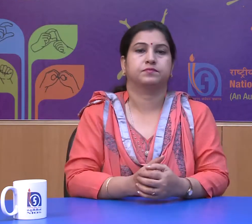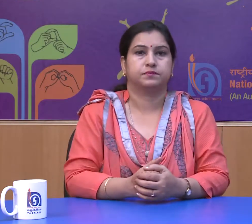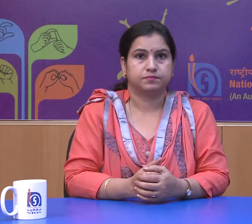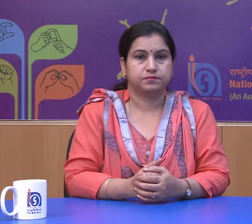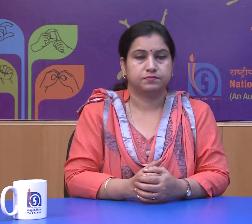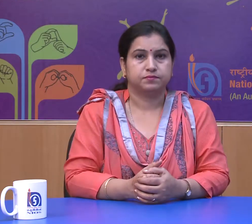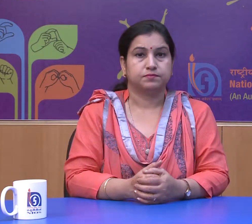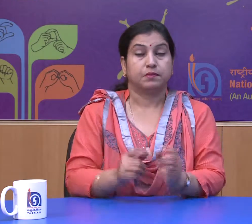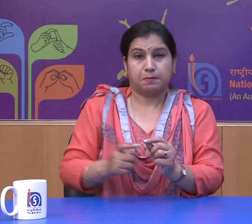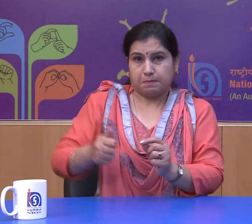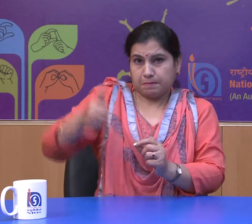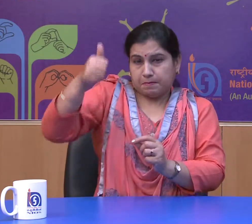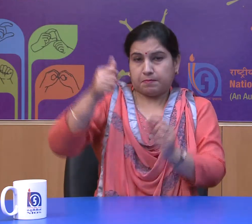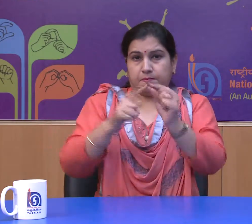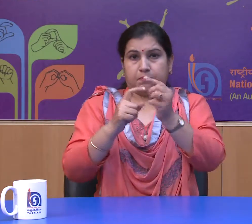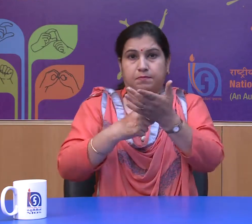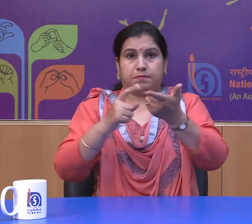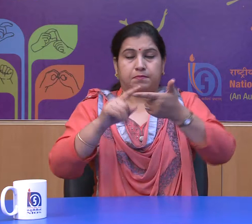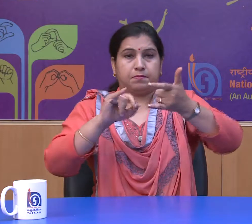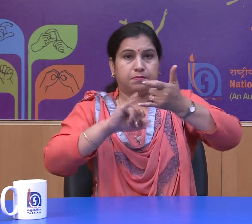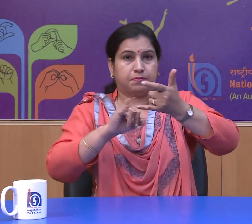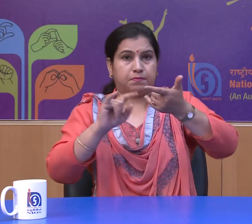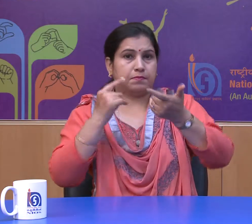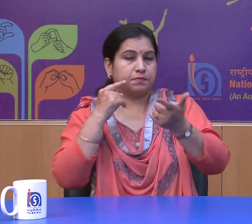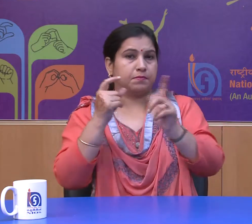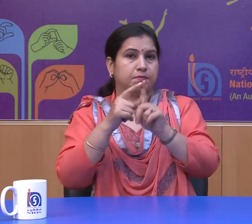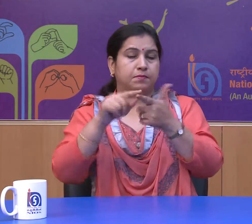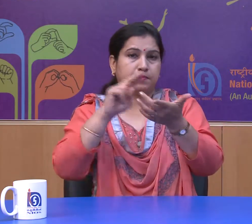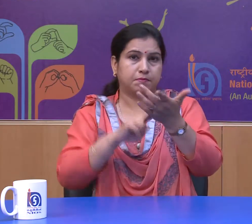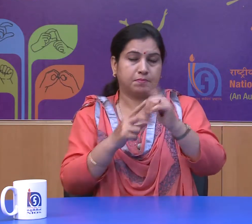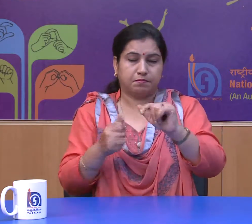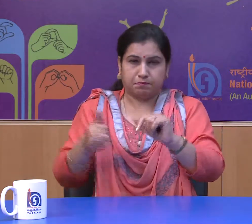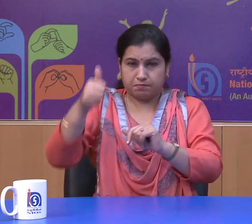In presidential system, the three organs of government,